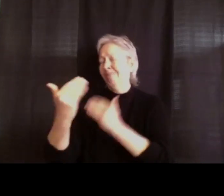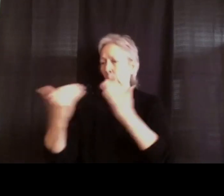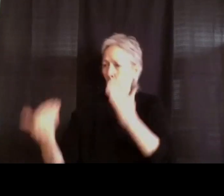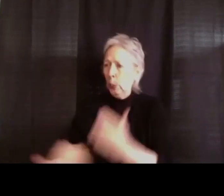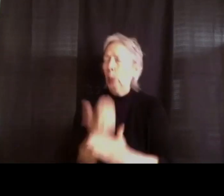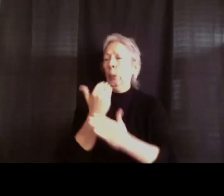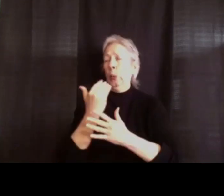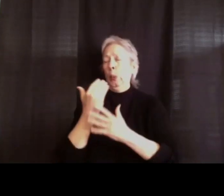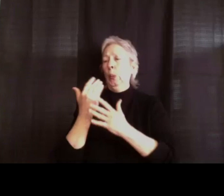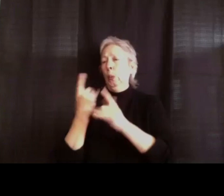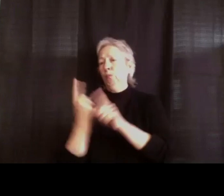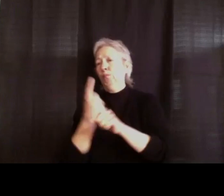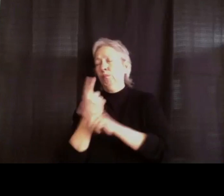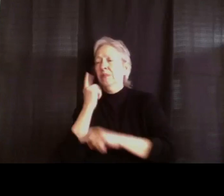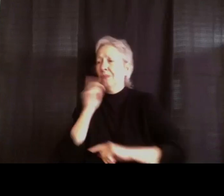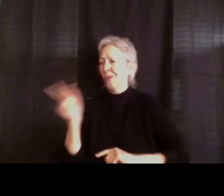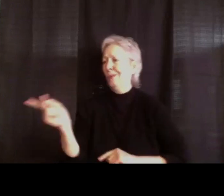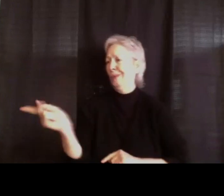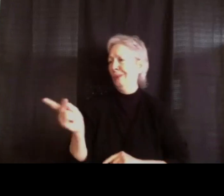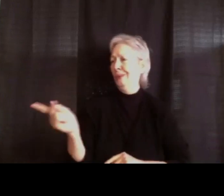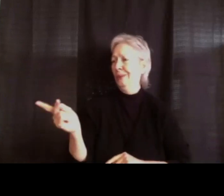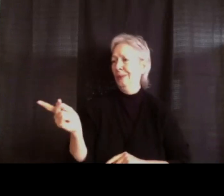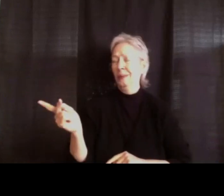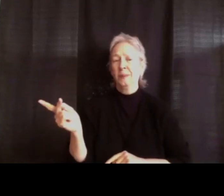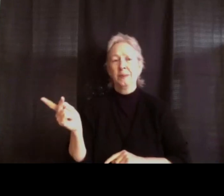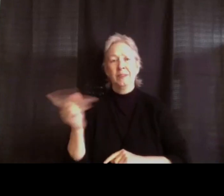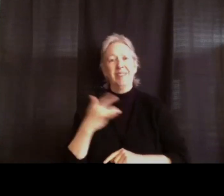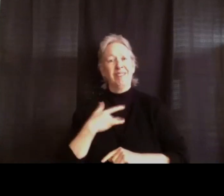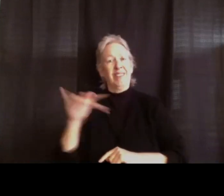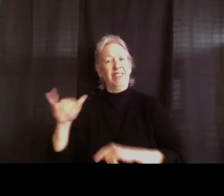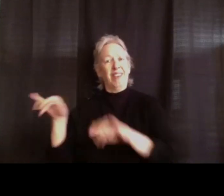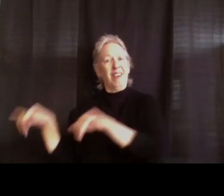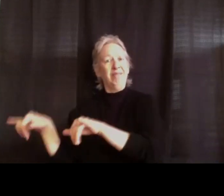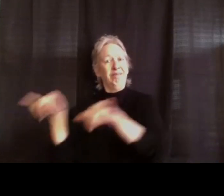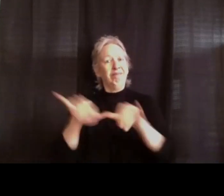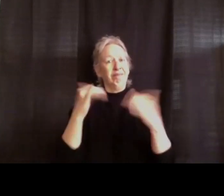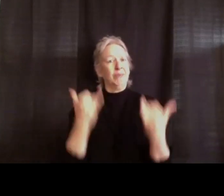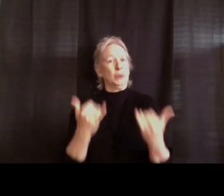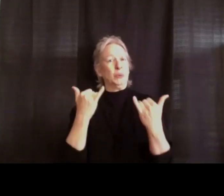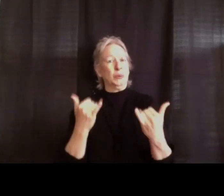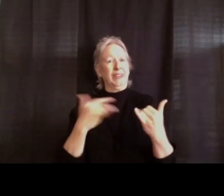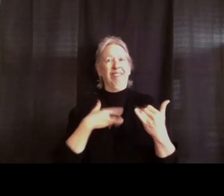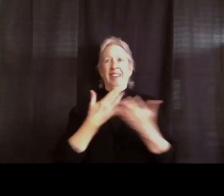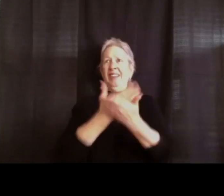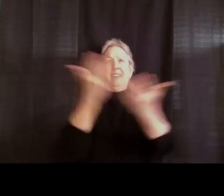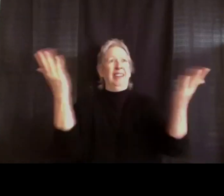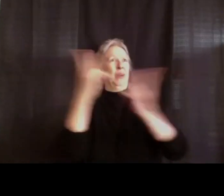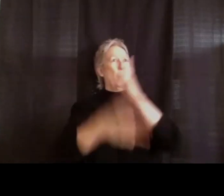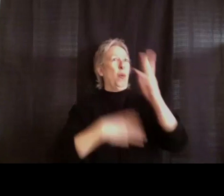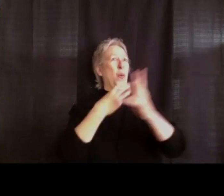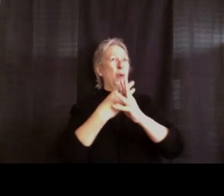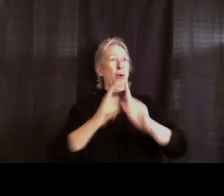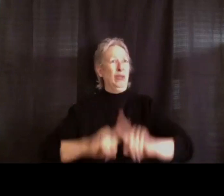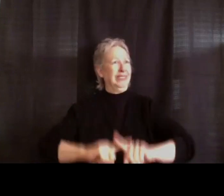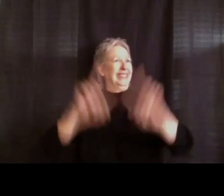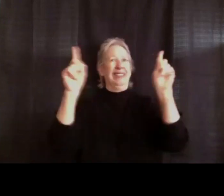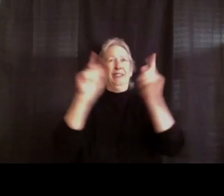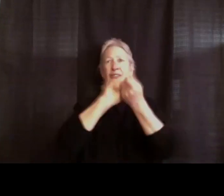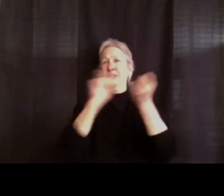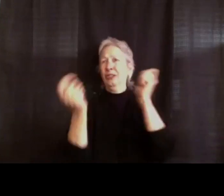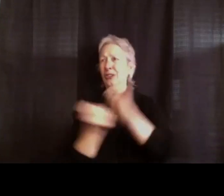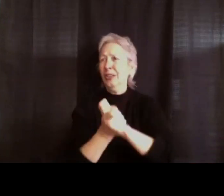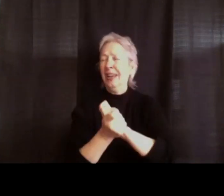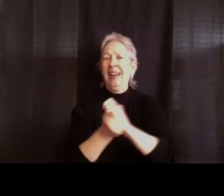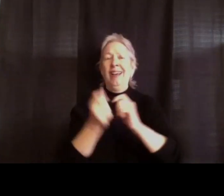lots of us are feeling something like that today. The universe has shifted. We've encountered a new